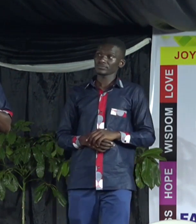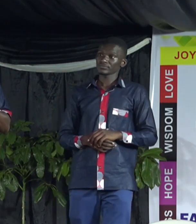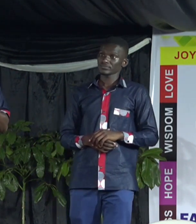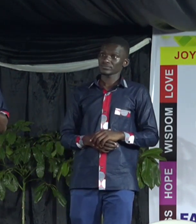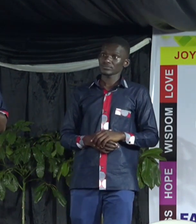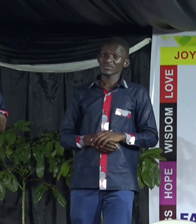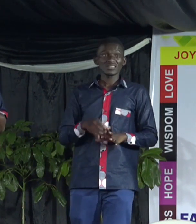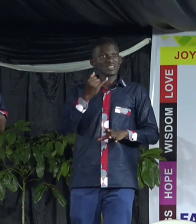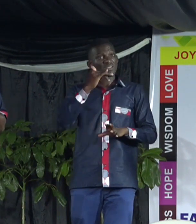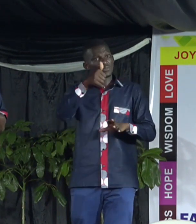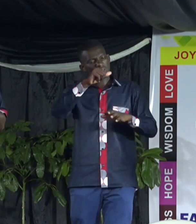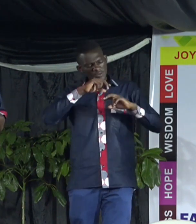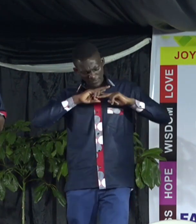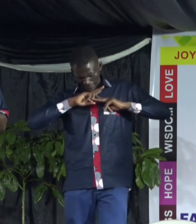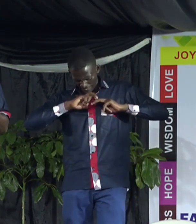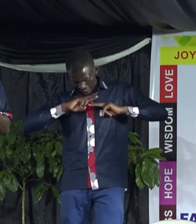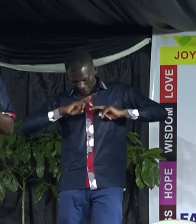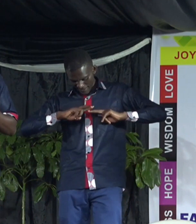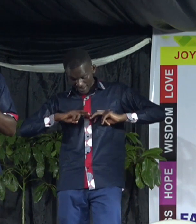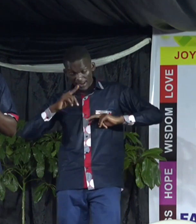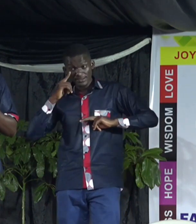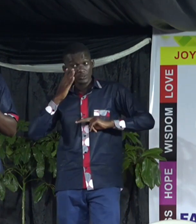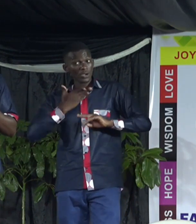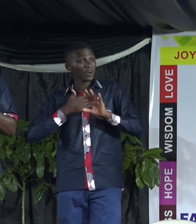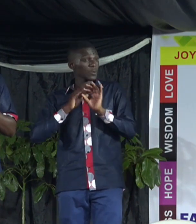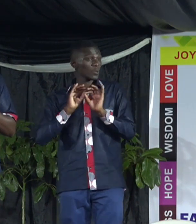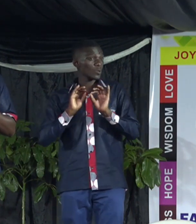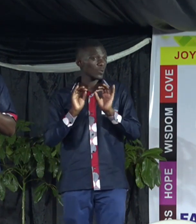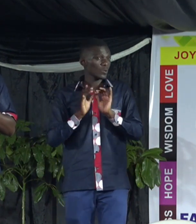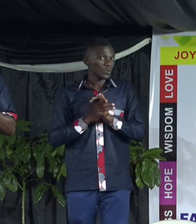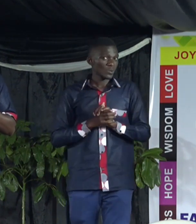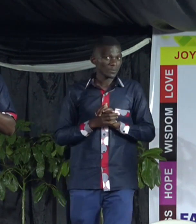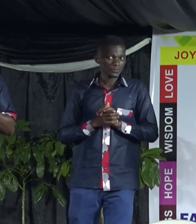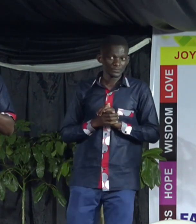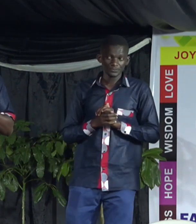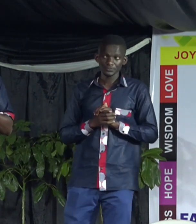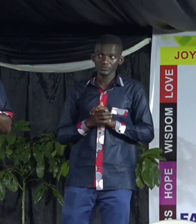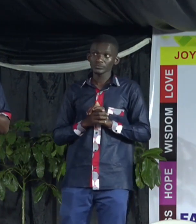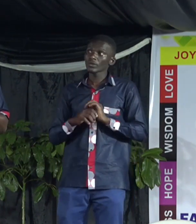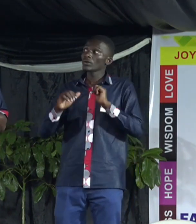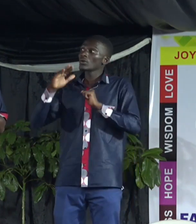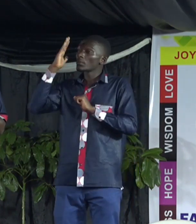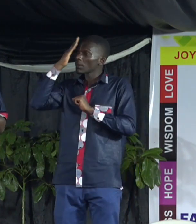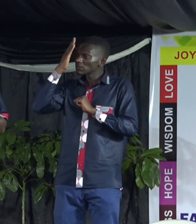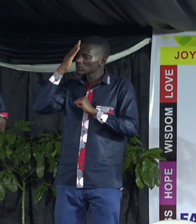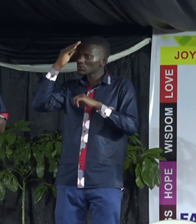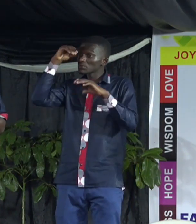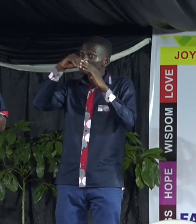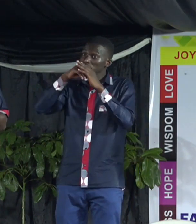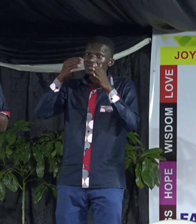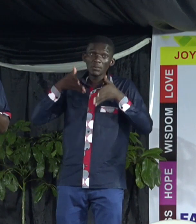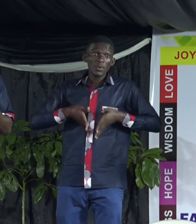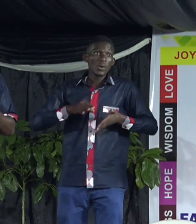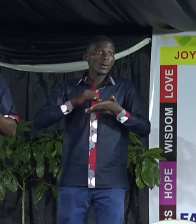5:22. Kasawe chekinga ngechimu kubyoto chirina. If you check yourself and you are lacking any of them, manya mu bulokole tunatuka kuyitibwa